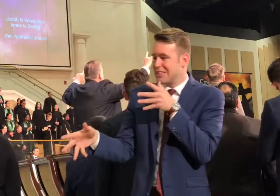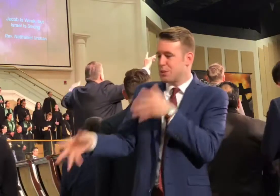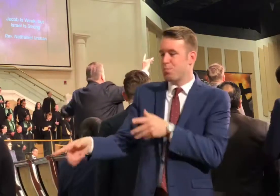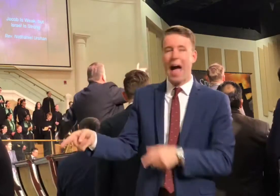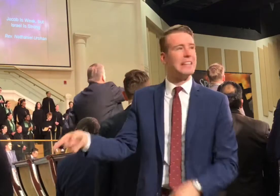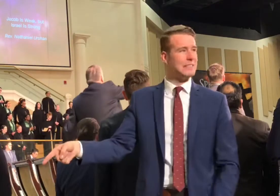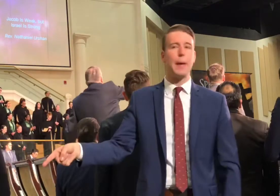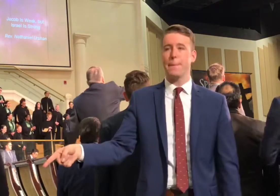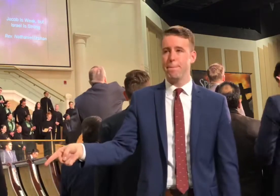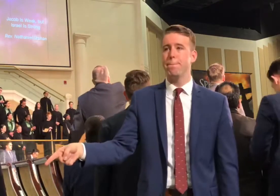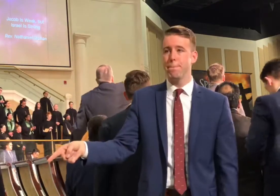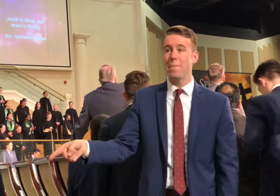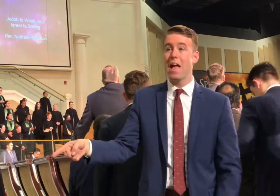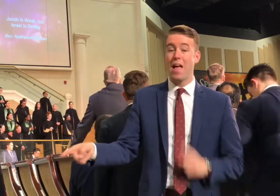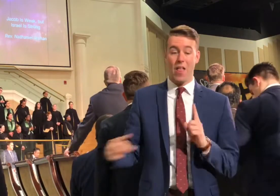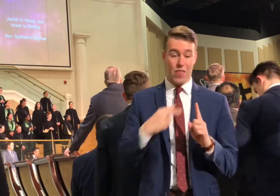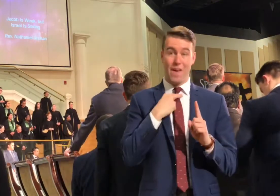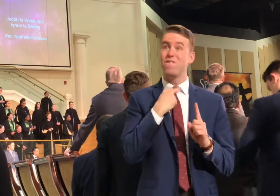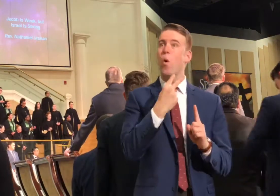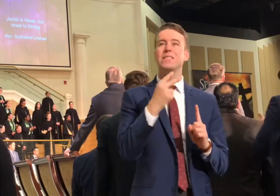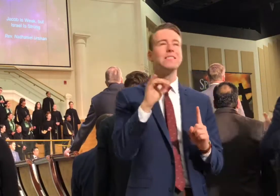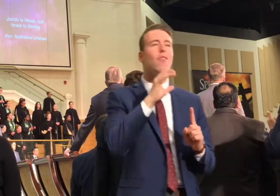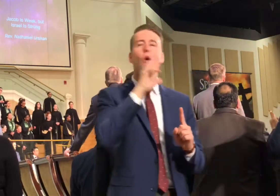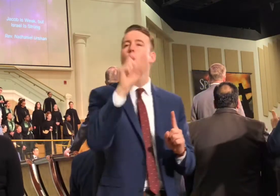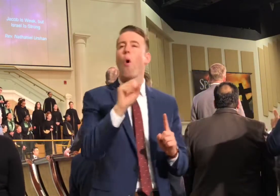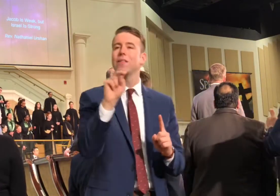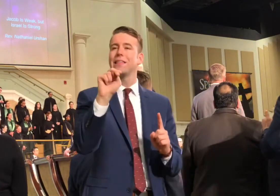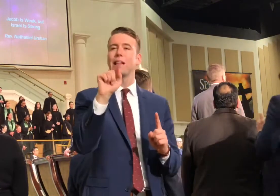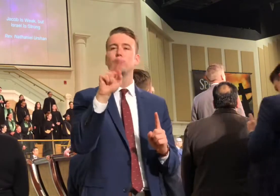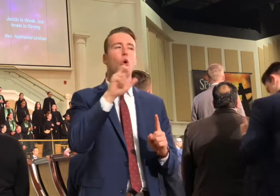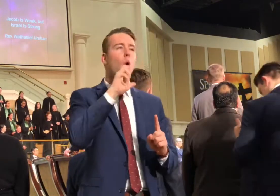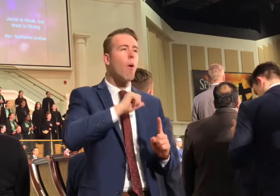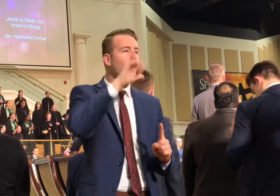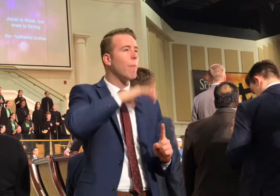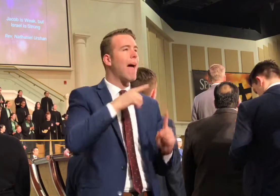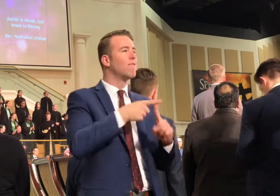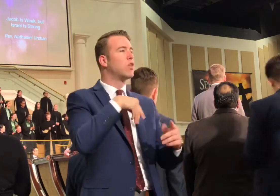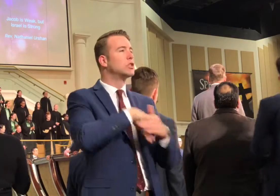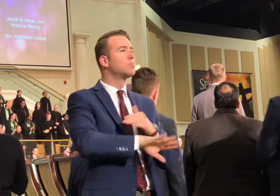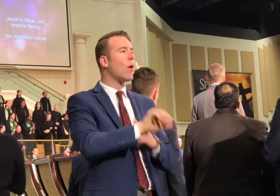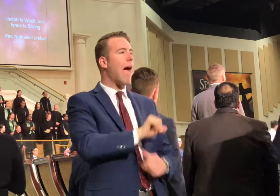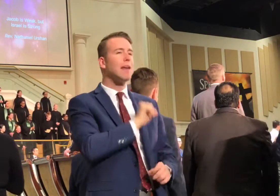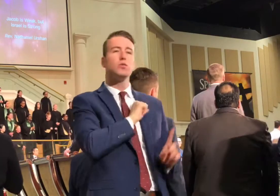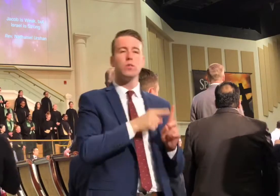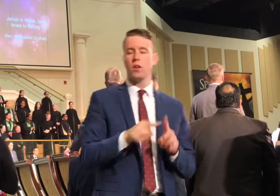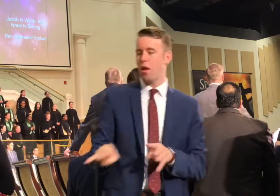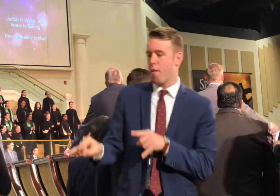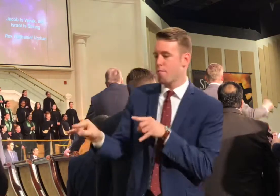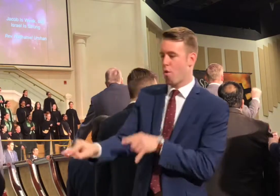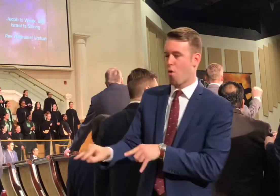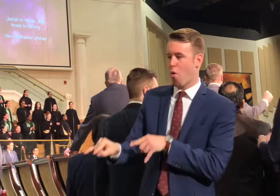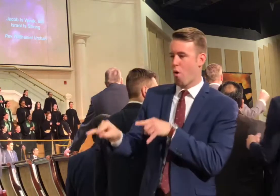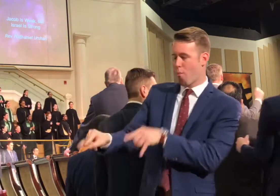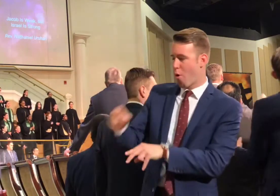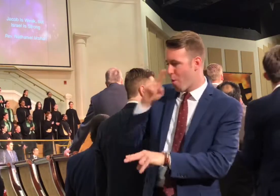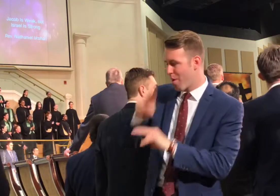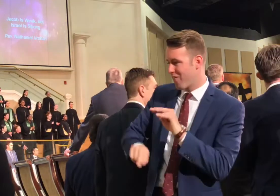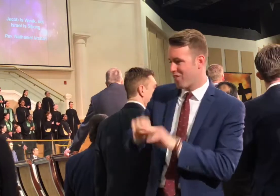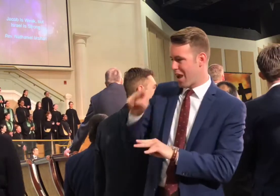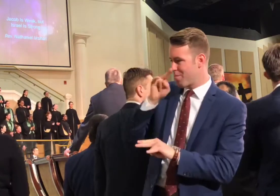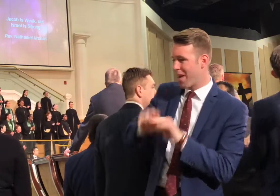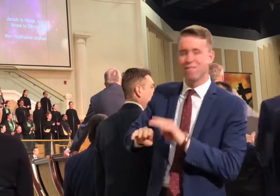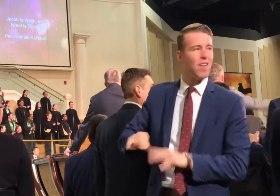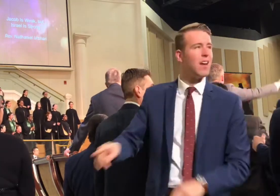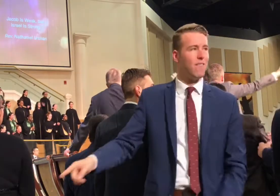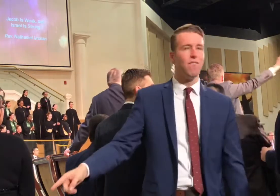him, and the voice of the old nature began to mock and to make fun of the things of